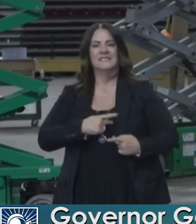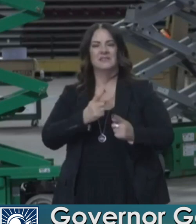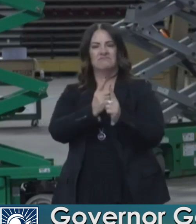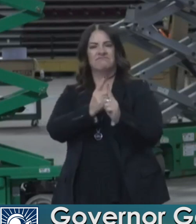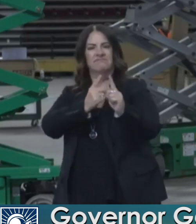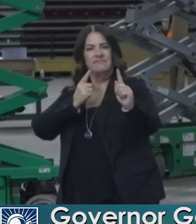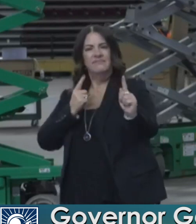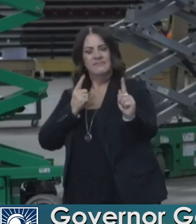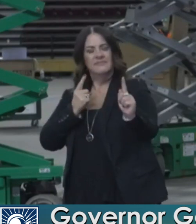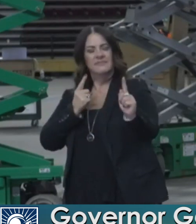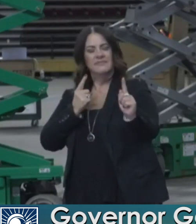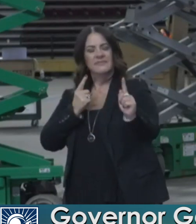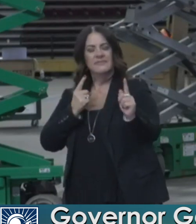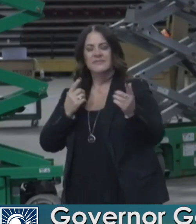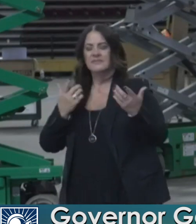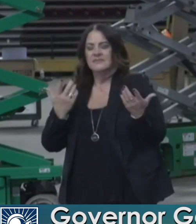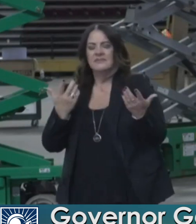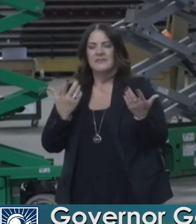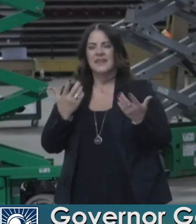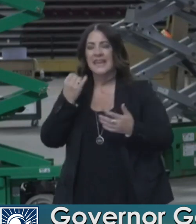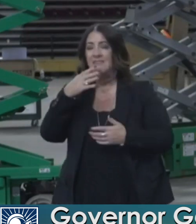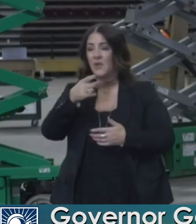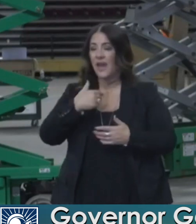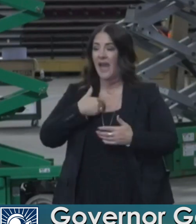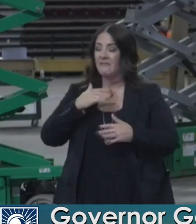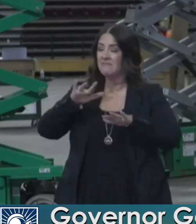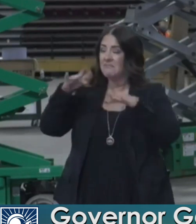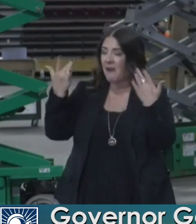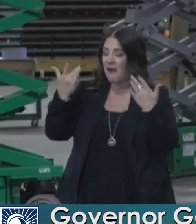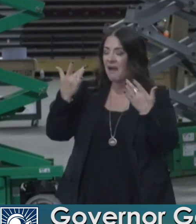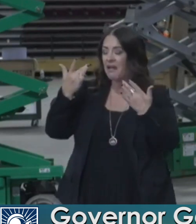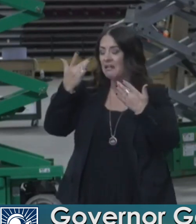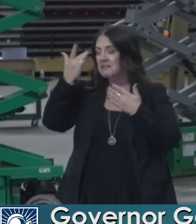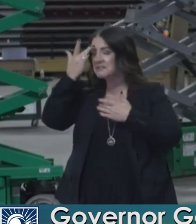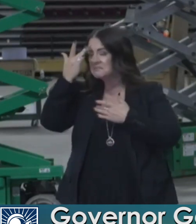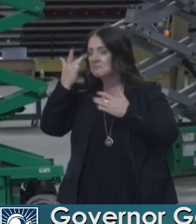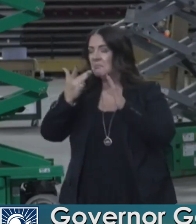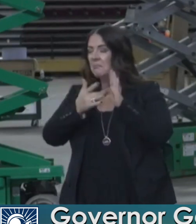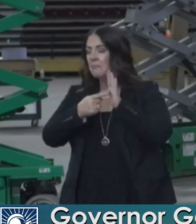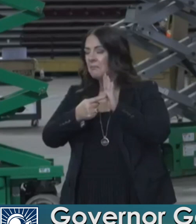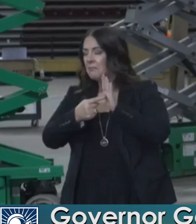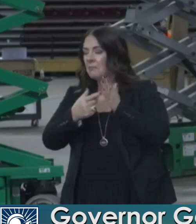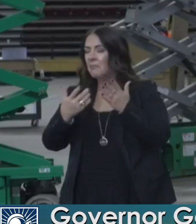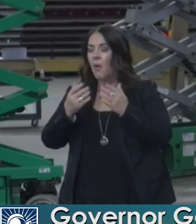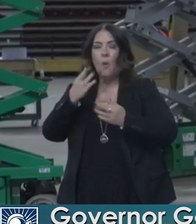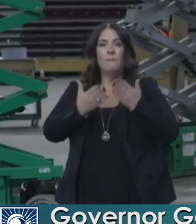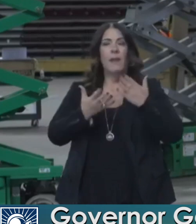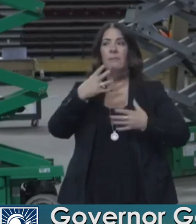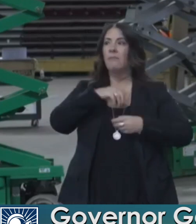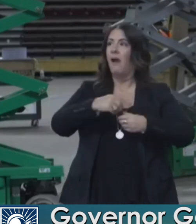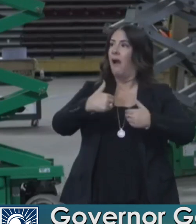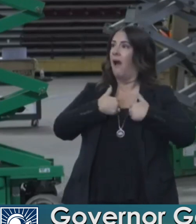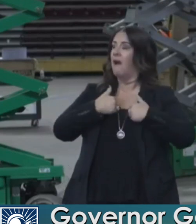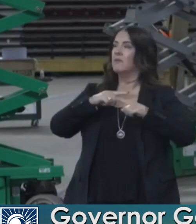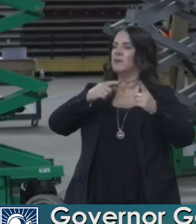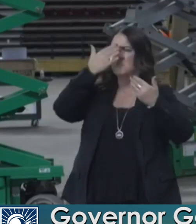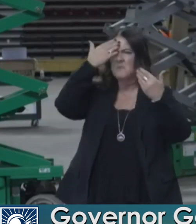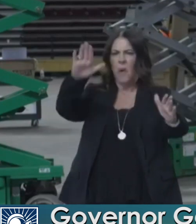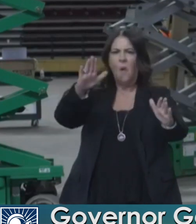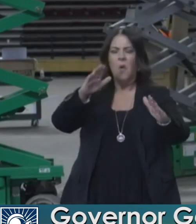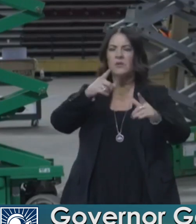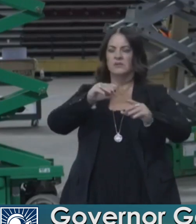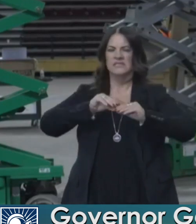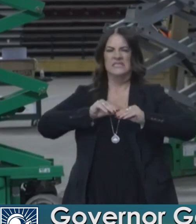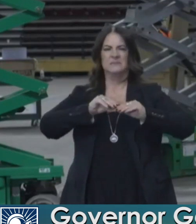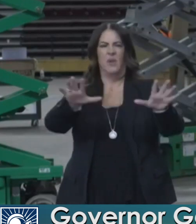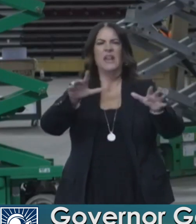distancing. Even if you have mild symptoms, even if you don't know that you have the virus, you can spread the virus to the